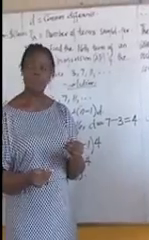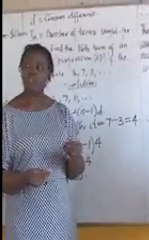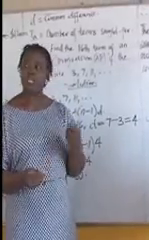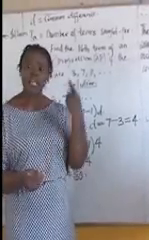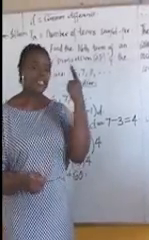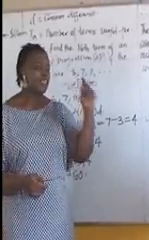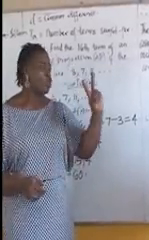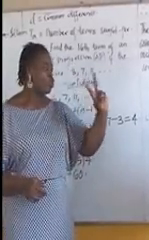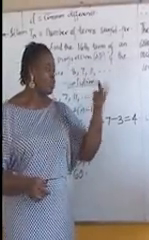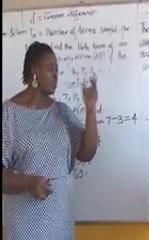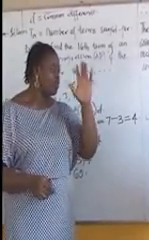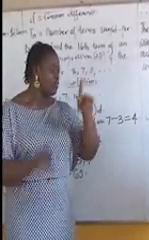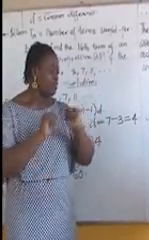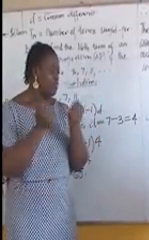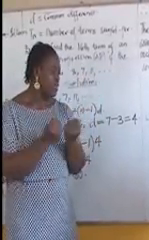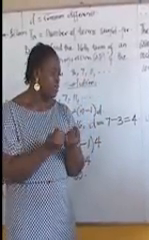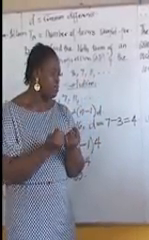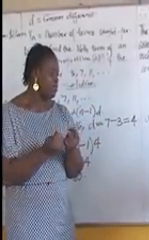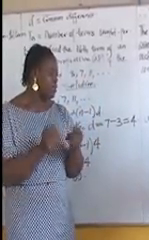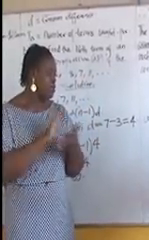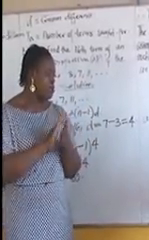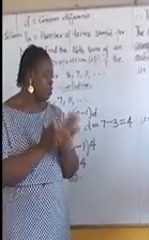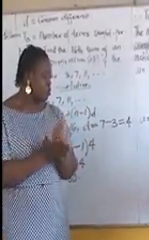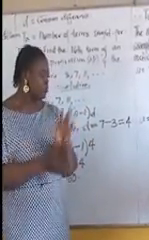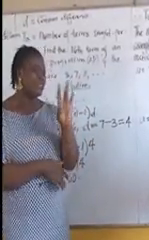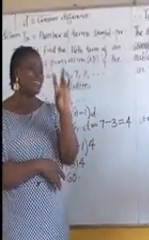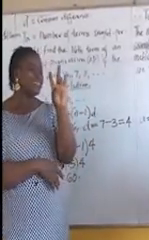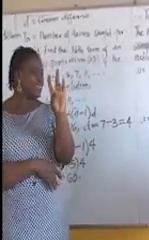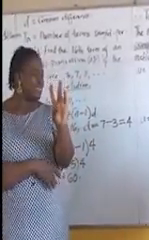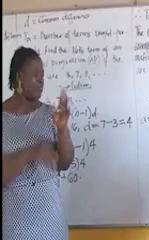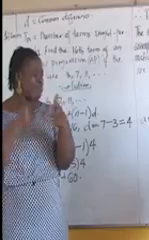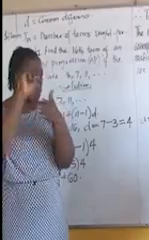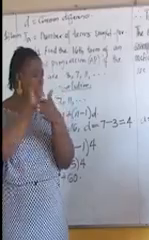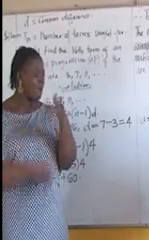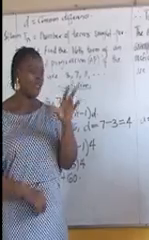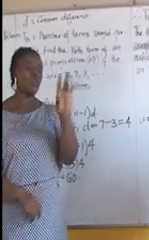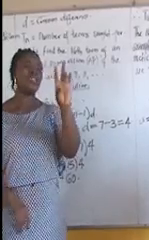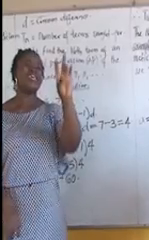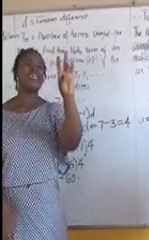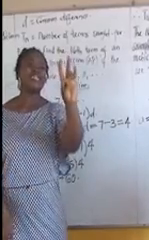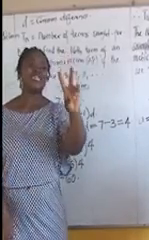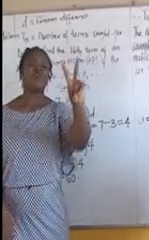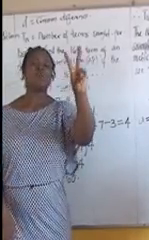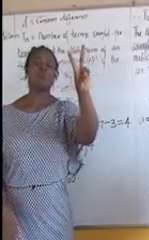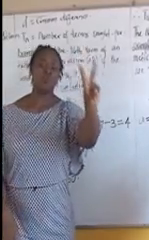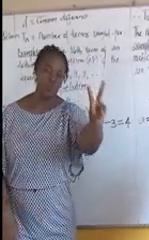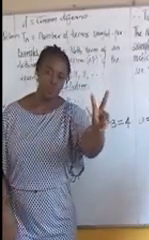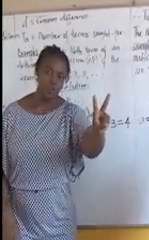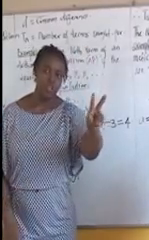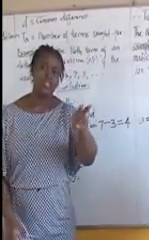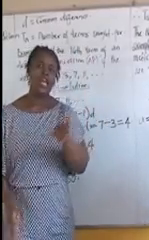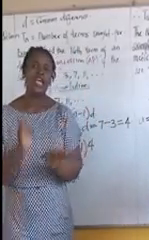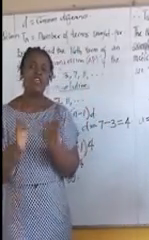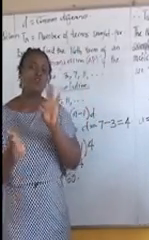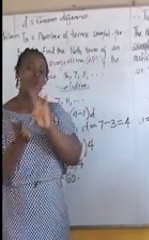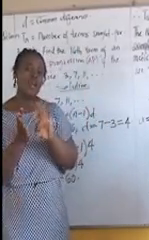The 25th term of this arithmetic progression will become 7 minus 72. If you can't